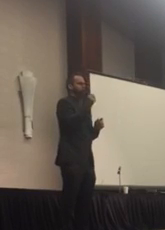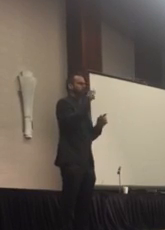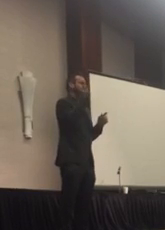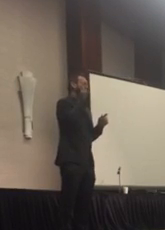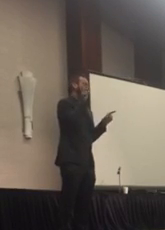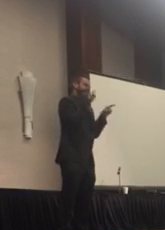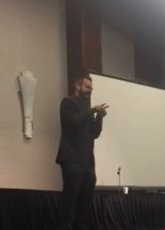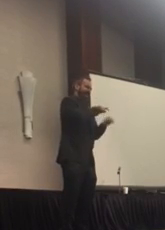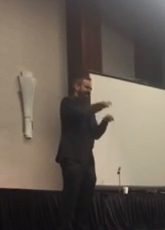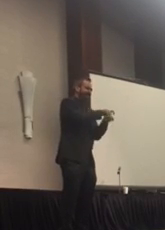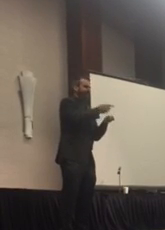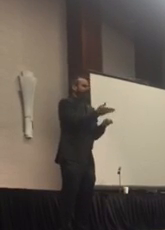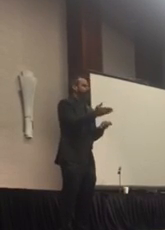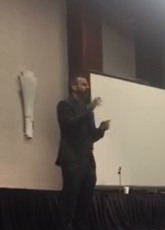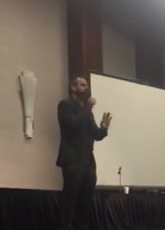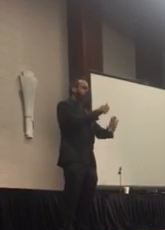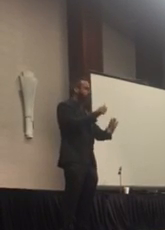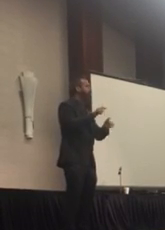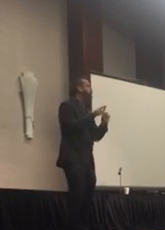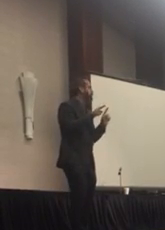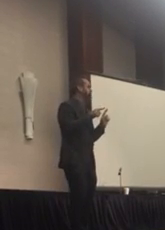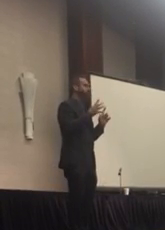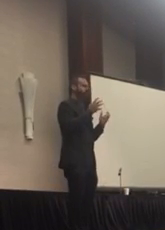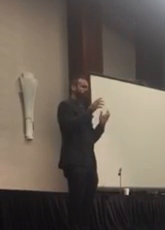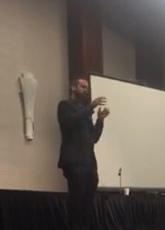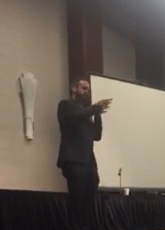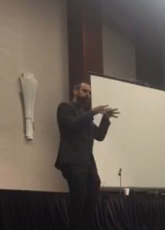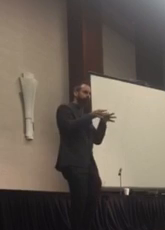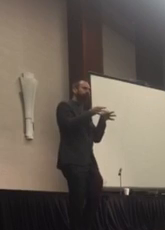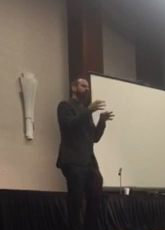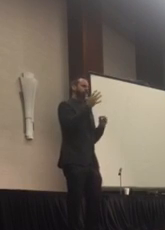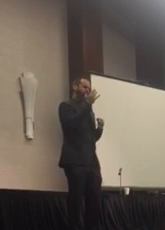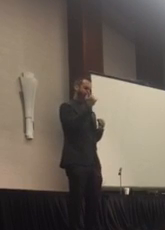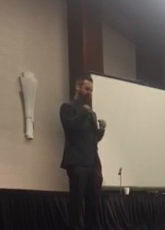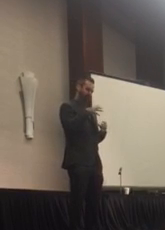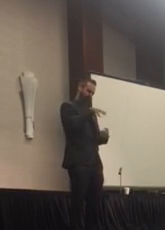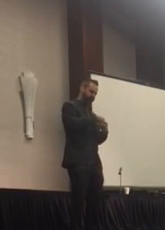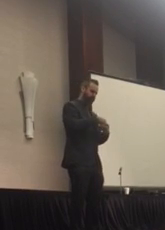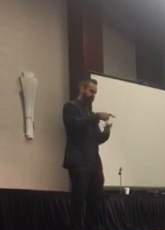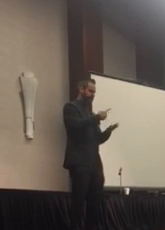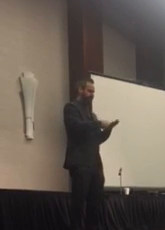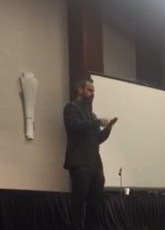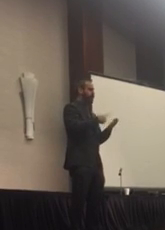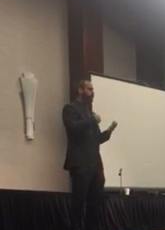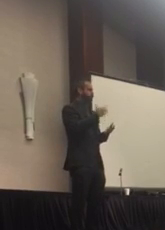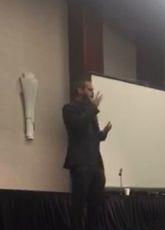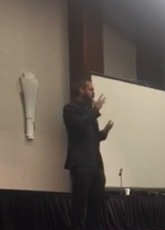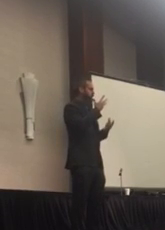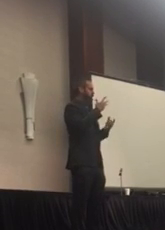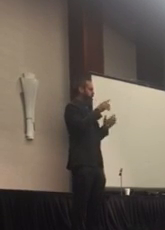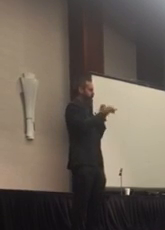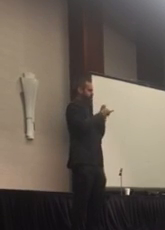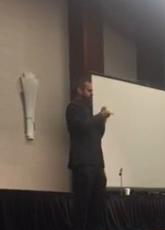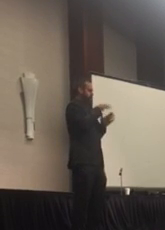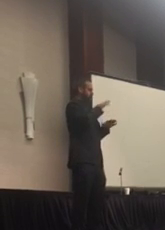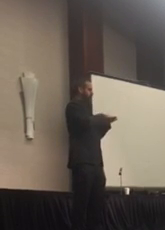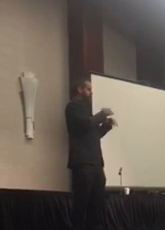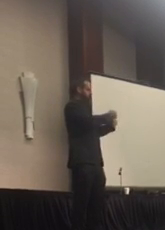was thinking about how I wanted to get into this discussion about white identity politics on campus and around the country, and the